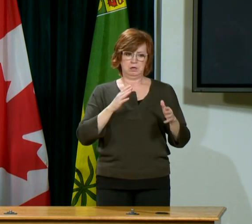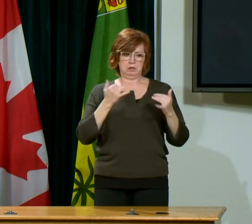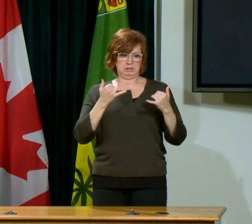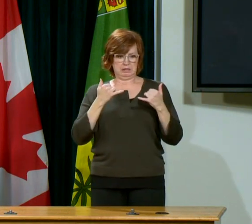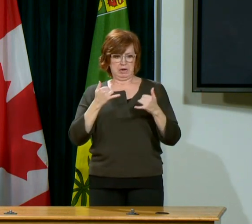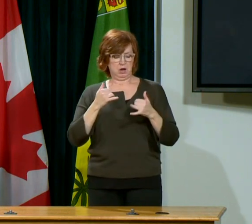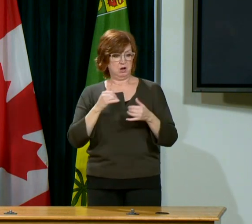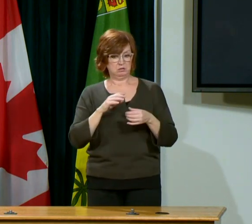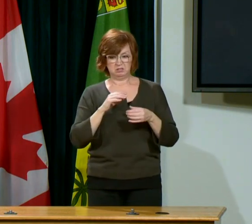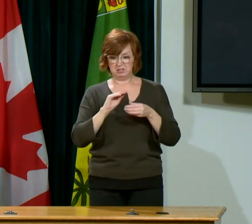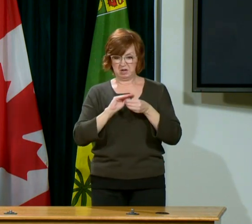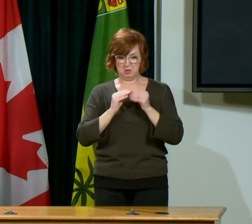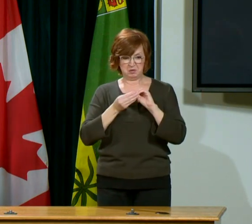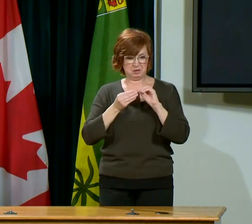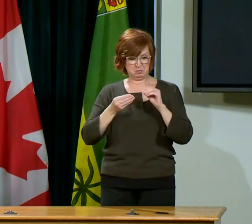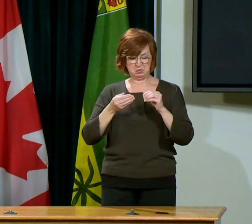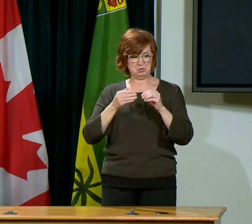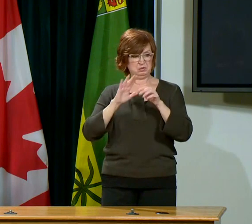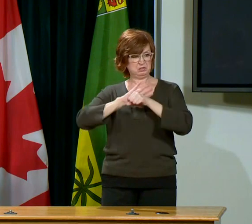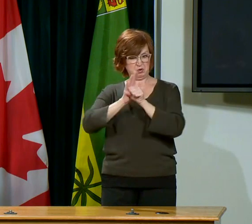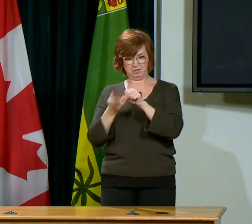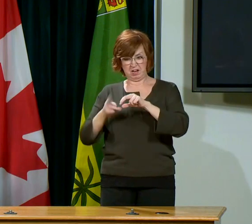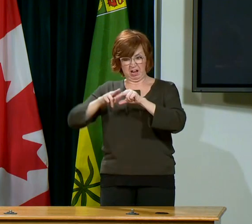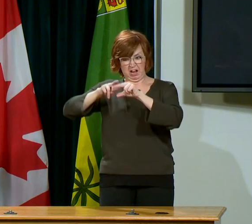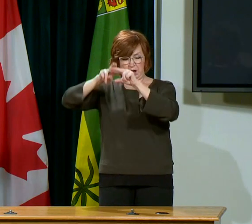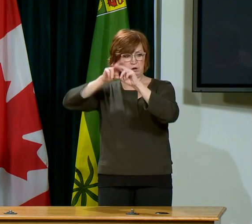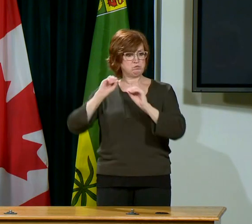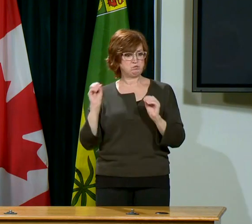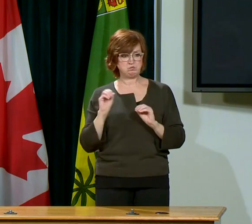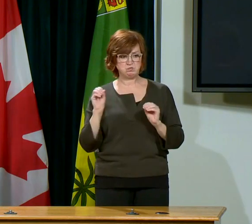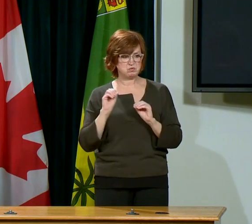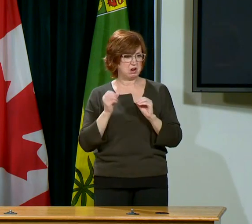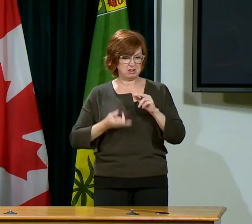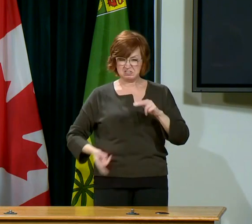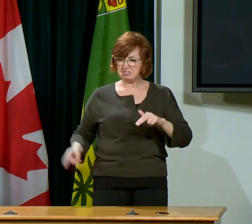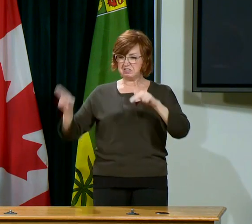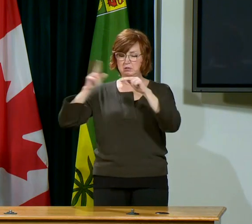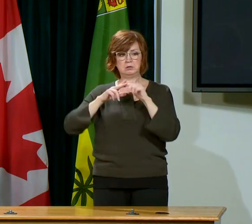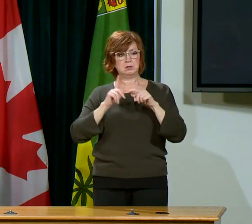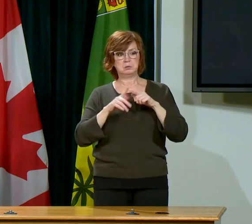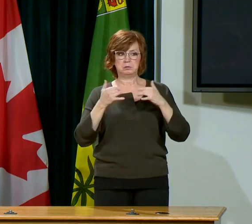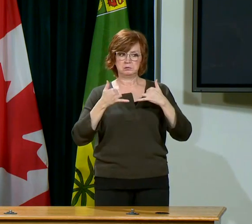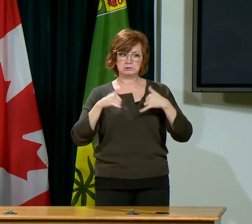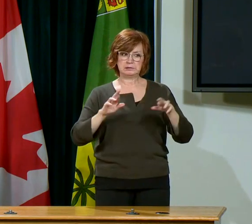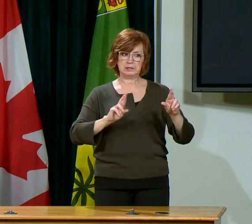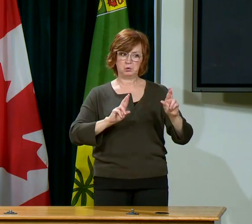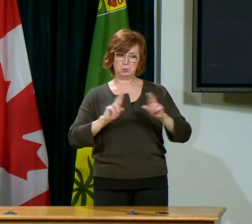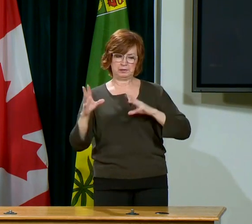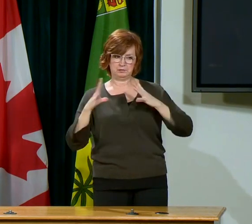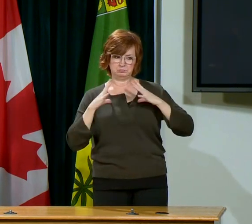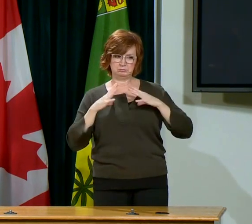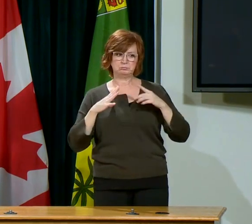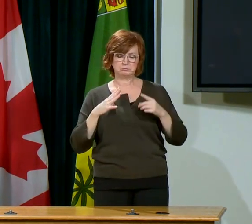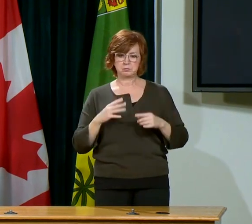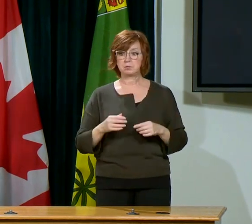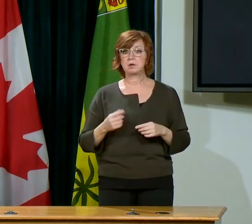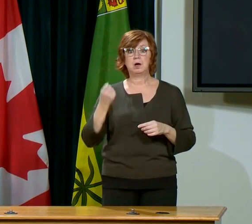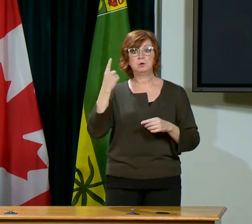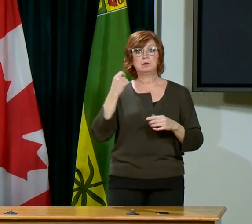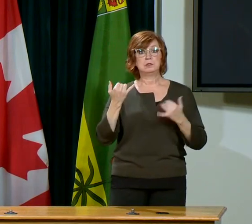or a high number of outpatient cases, we still have that capacity. So today, as an example, we